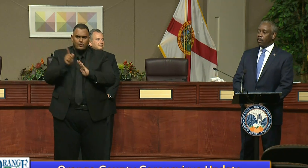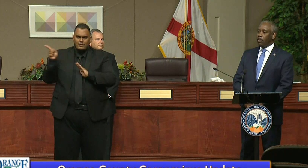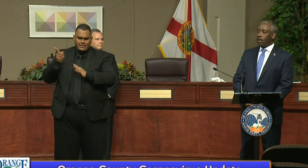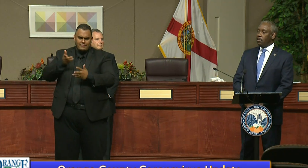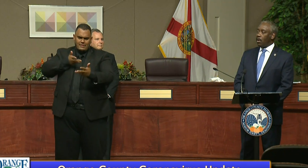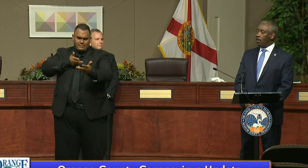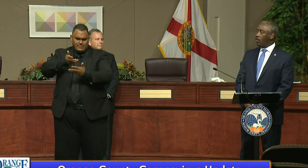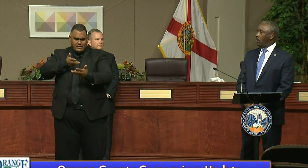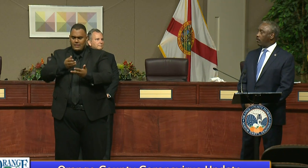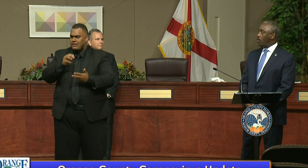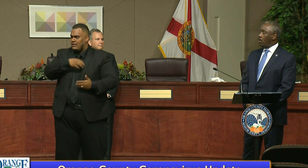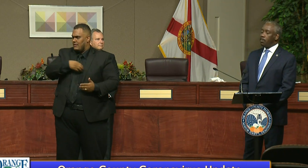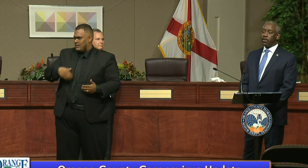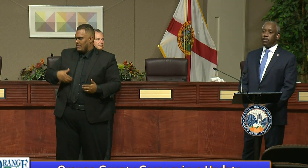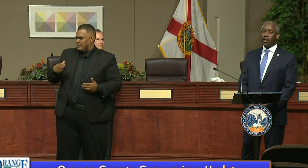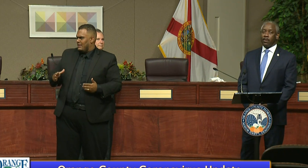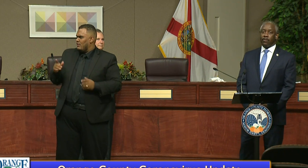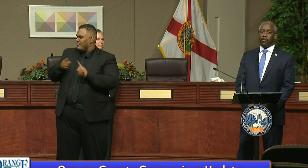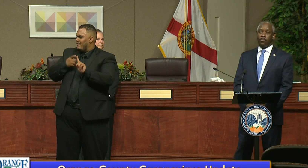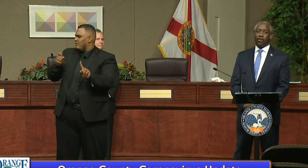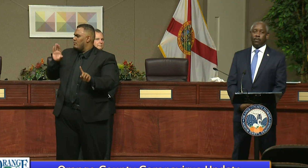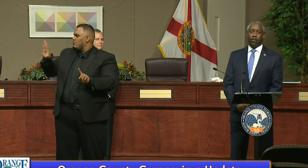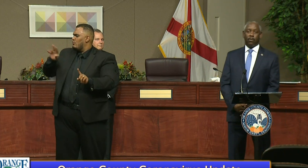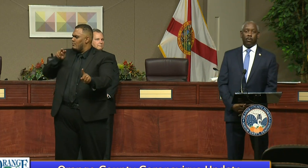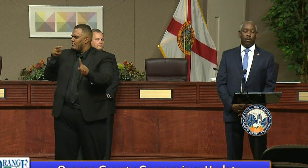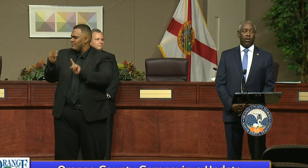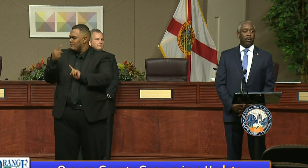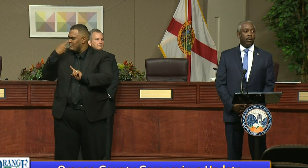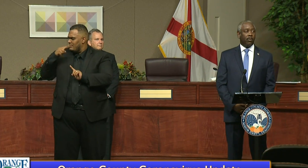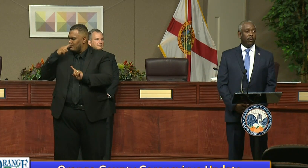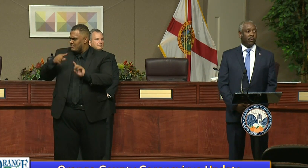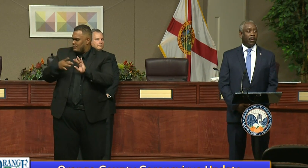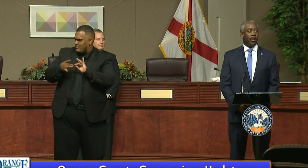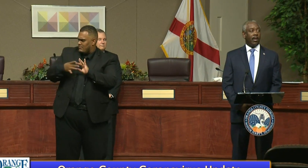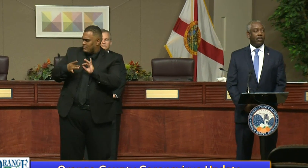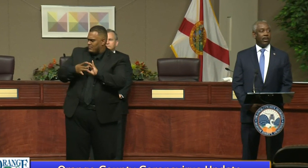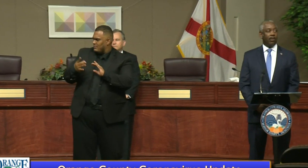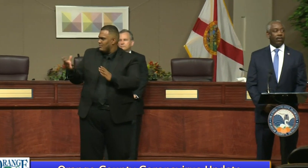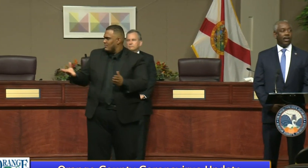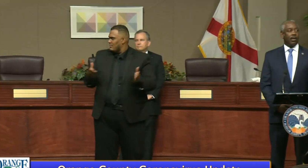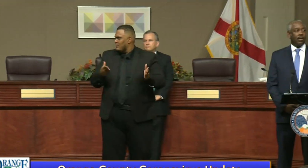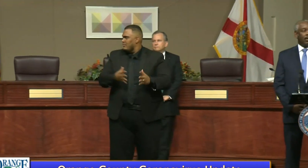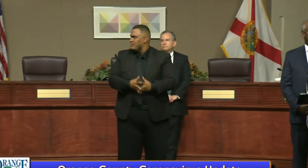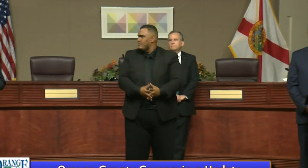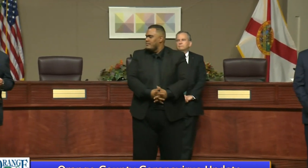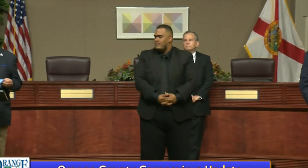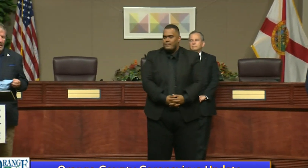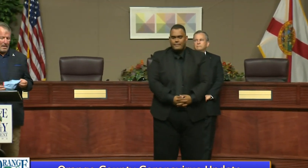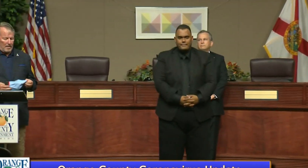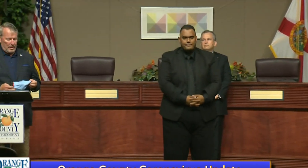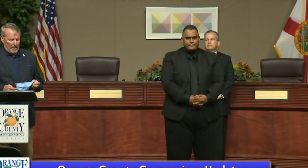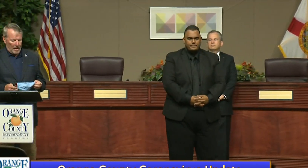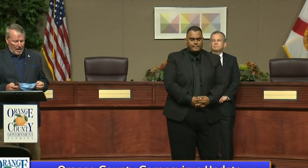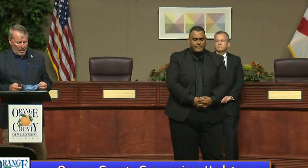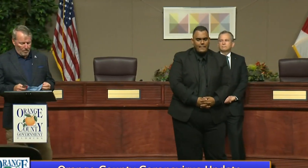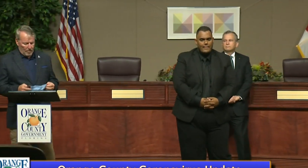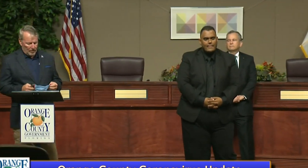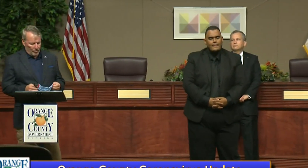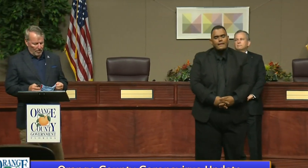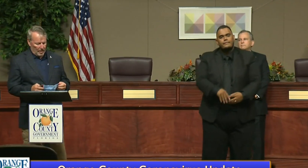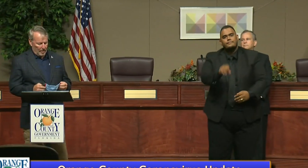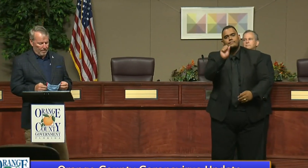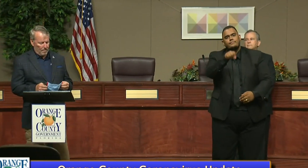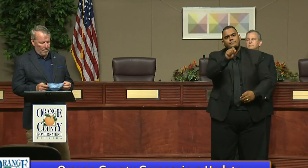So, Mayor, from your perspective, if you could respond, I believe that it would be appropriate. Yeah,